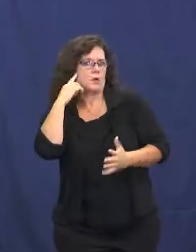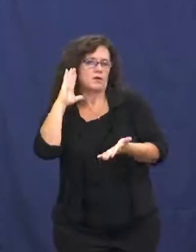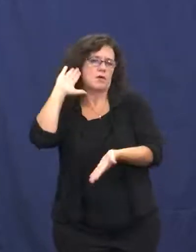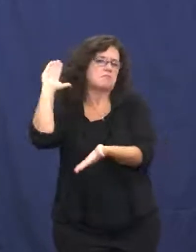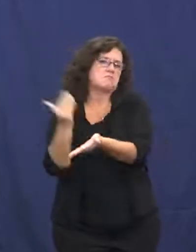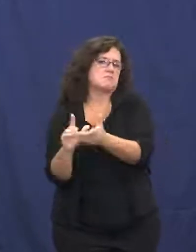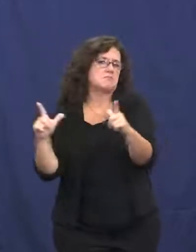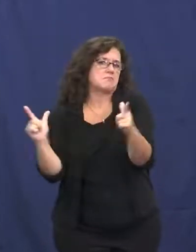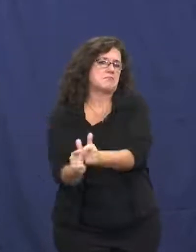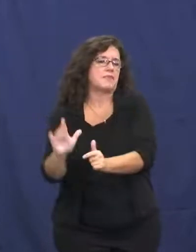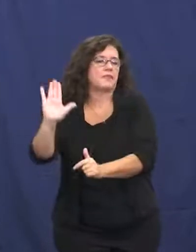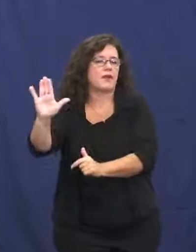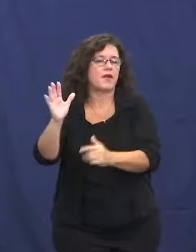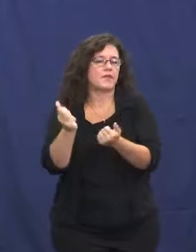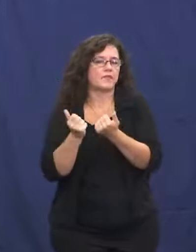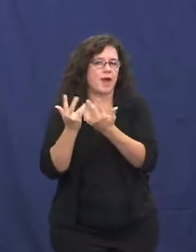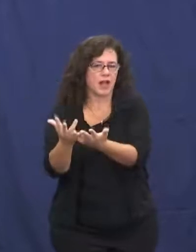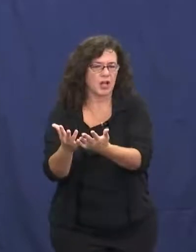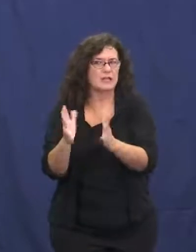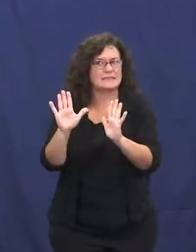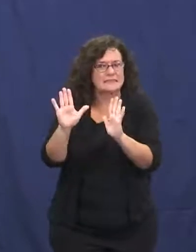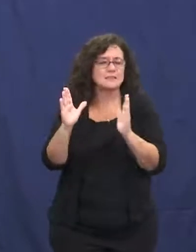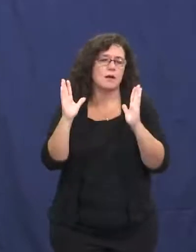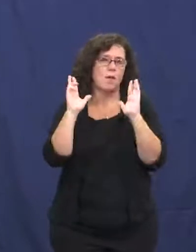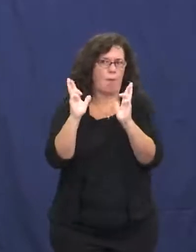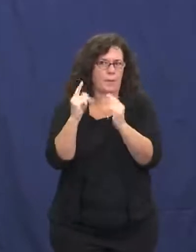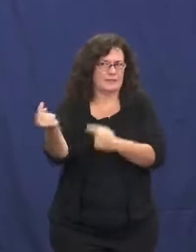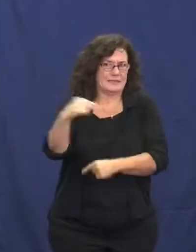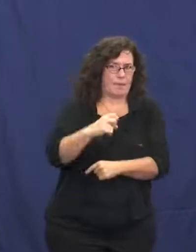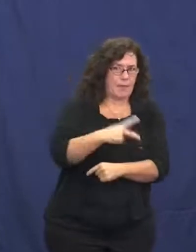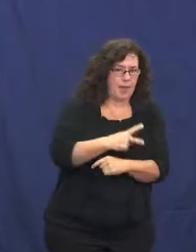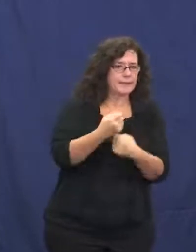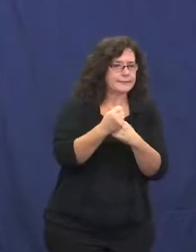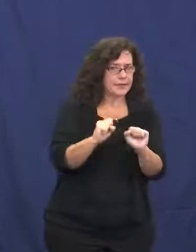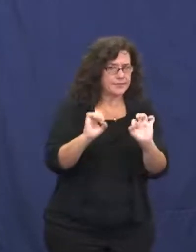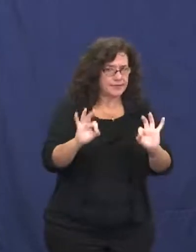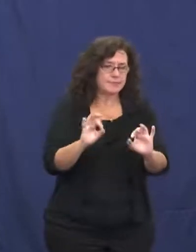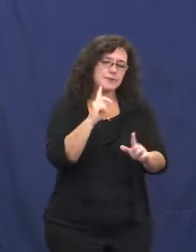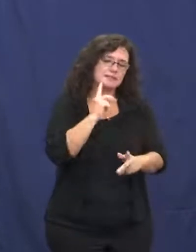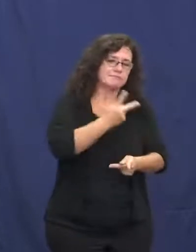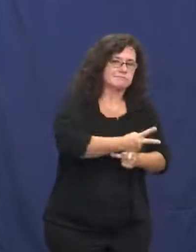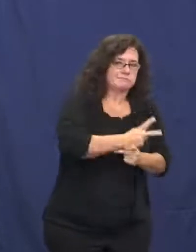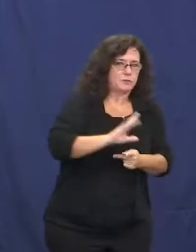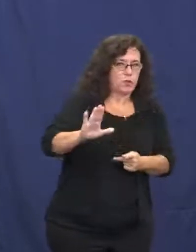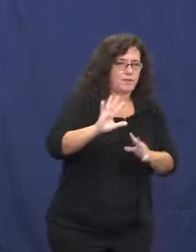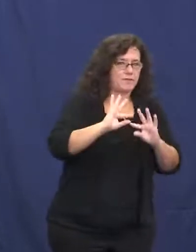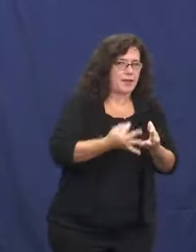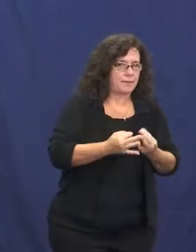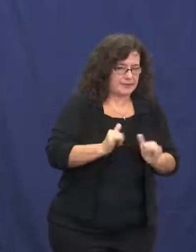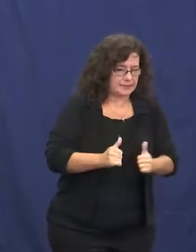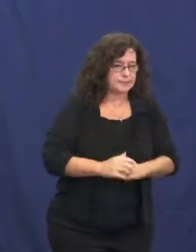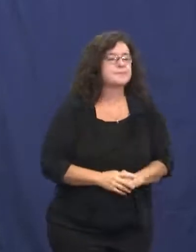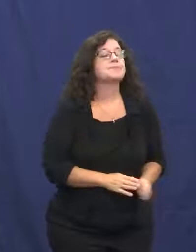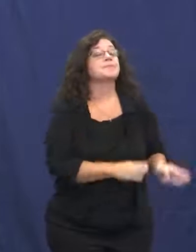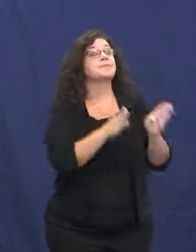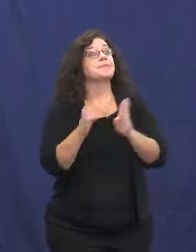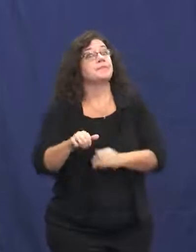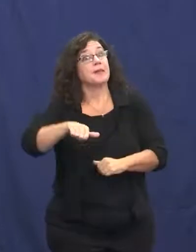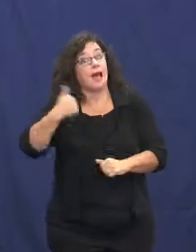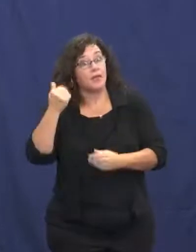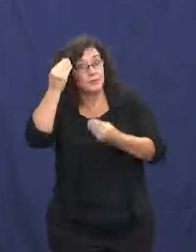well. I also would like to remind people that we have our 2020 census still going